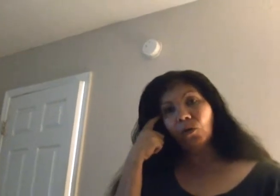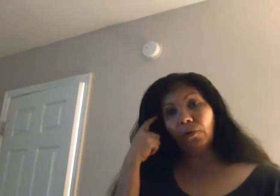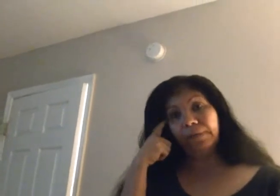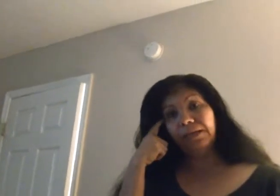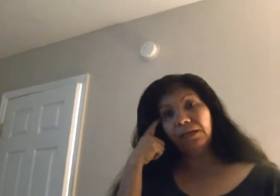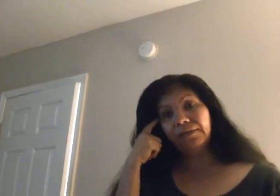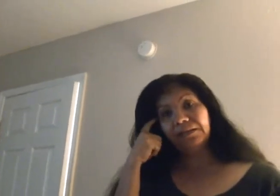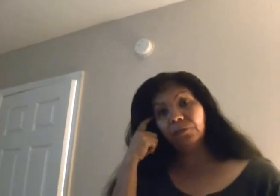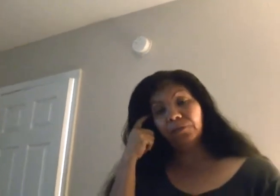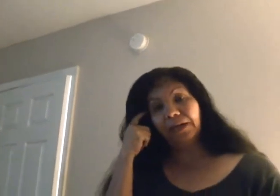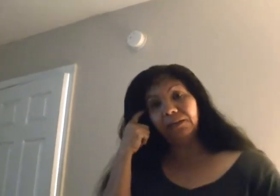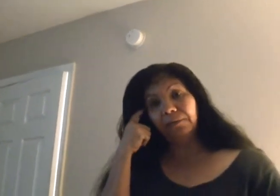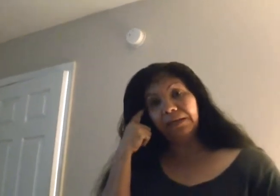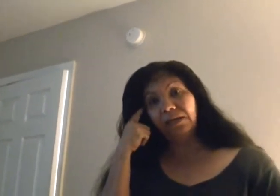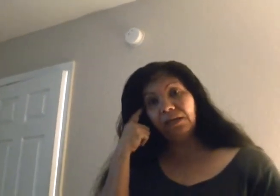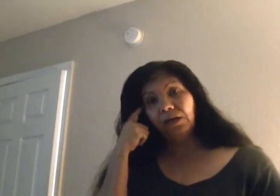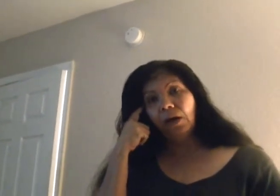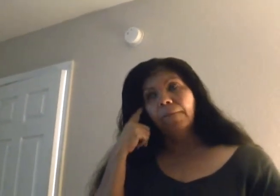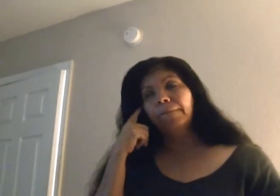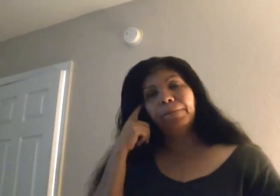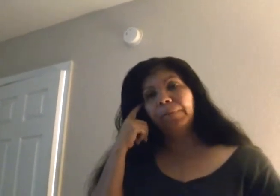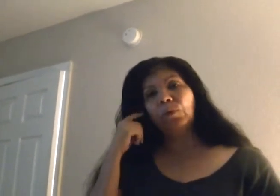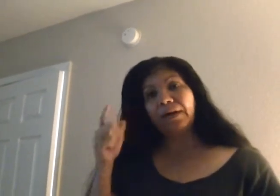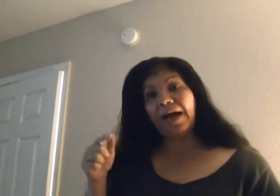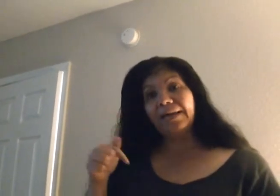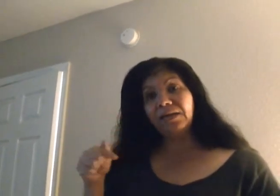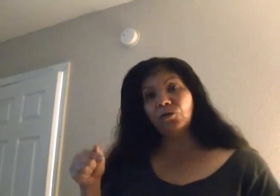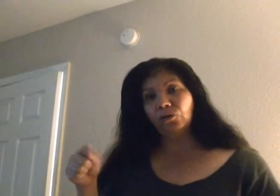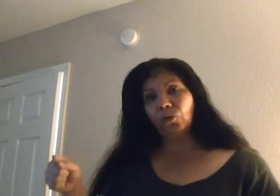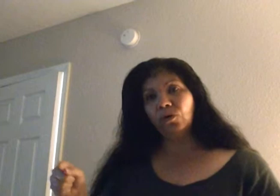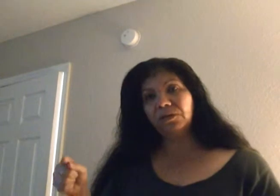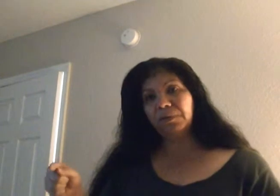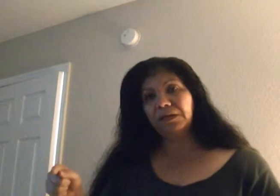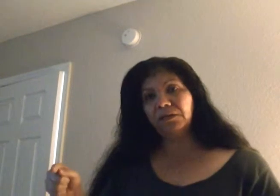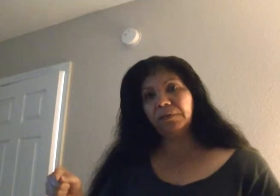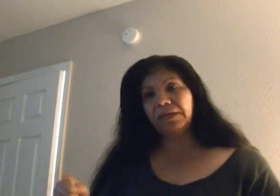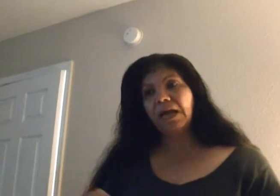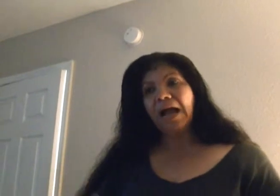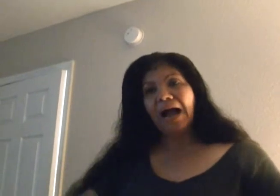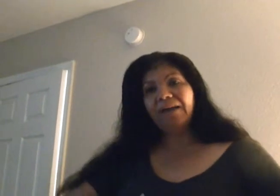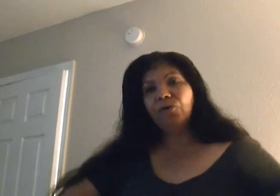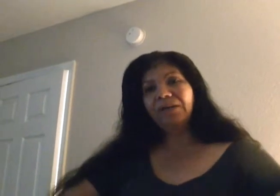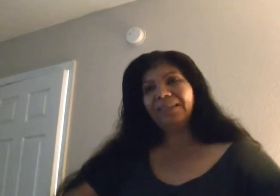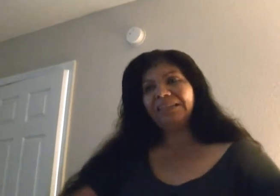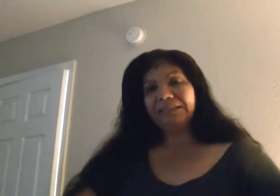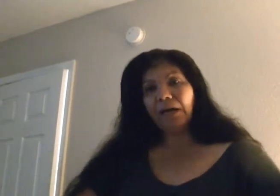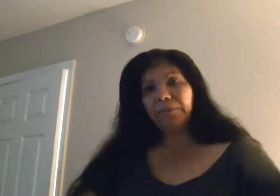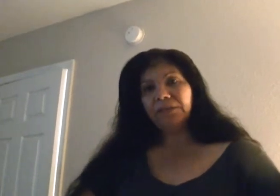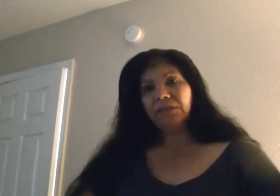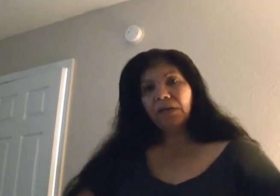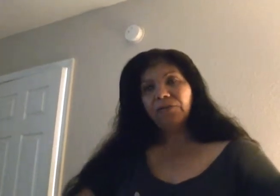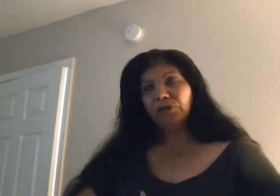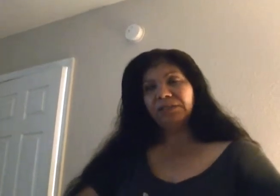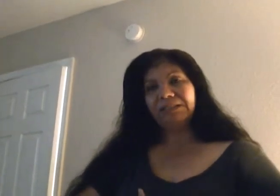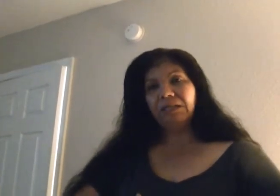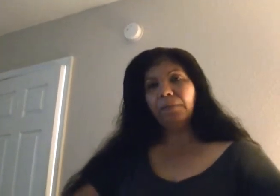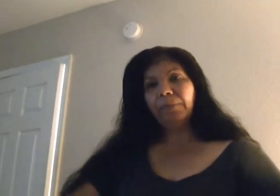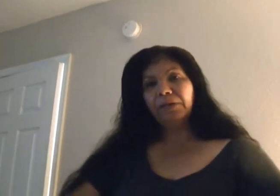me. That's me. But when I hear the Lord speaking to me, I hear it in the depths. There's a deep,